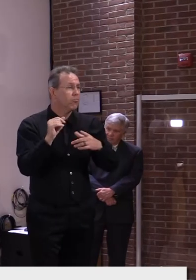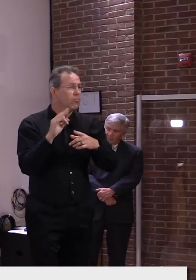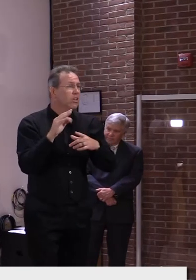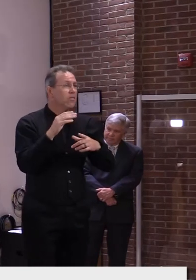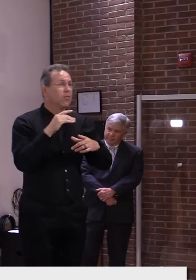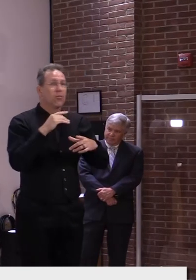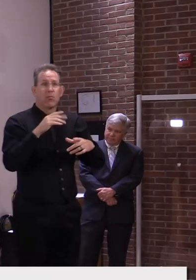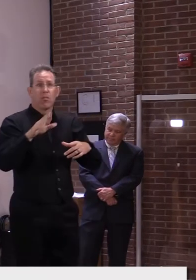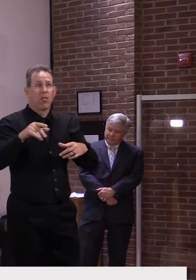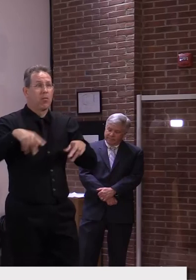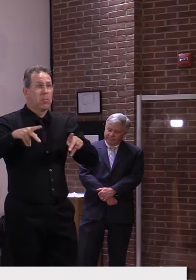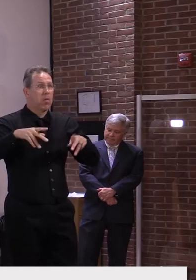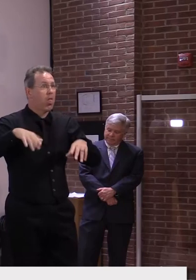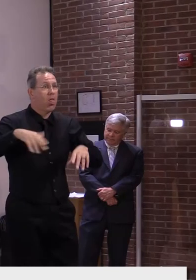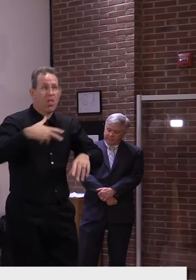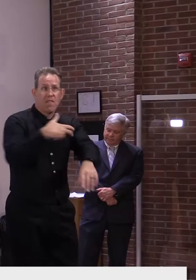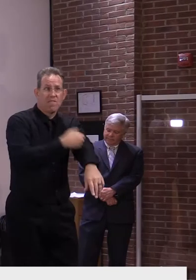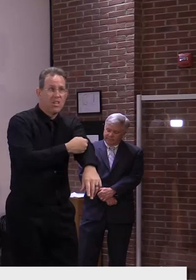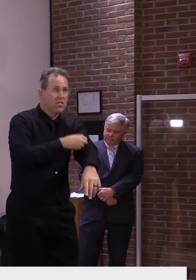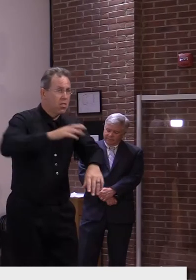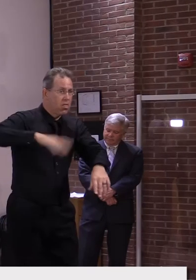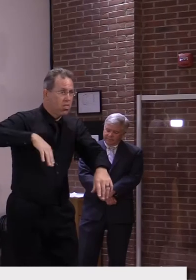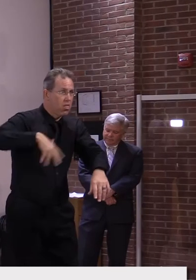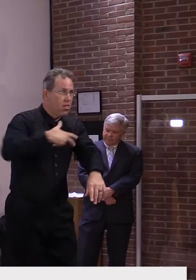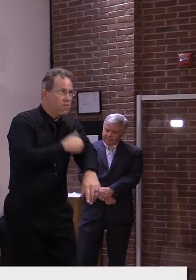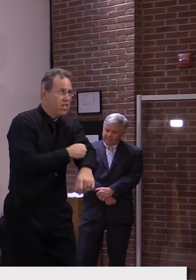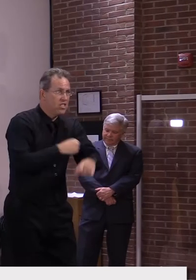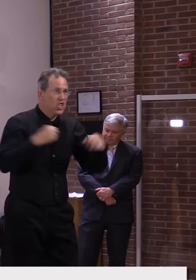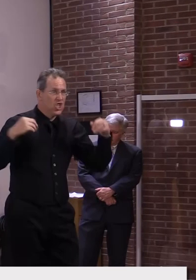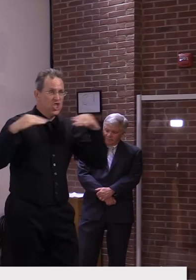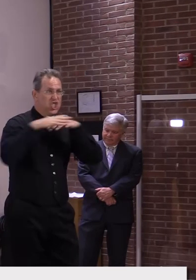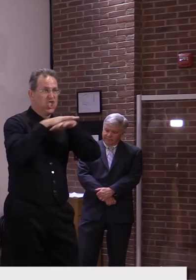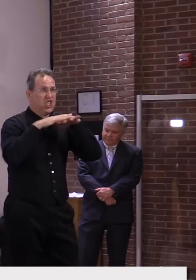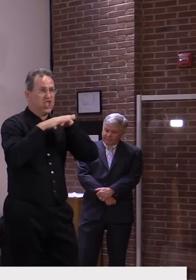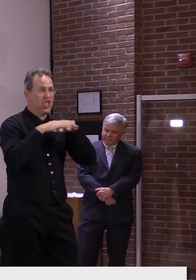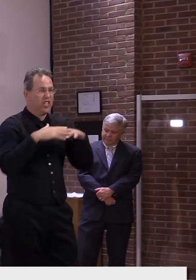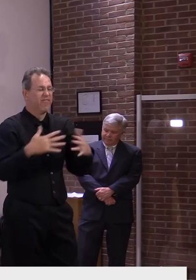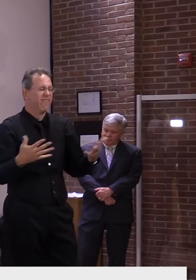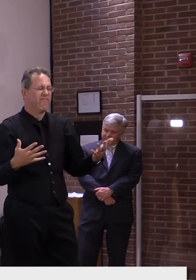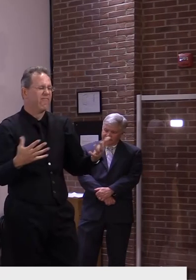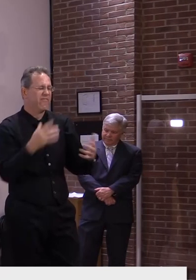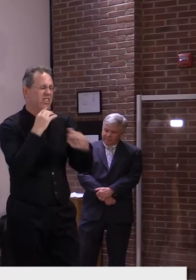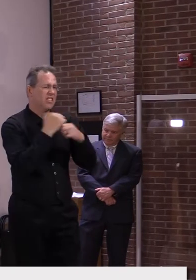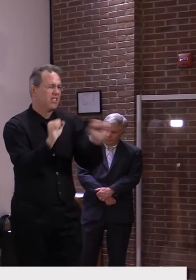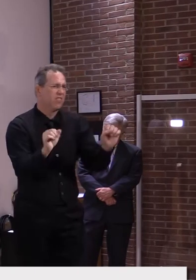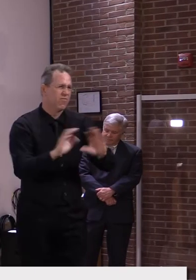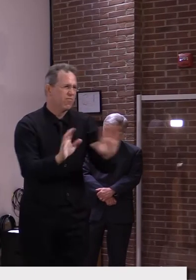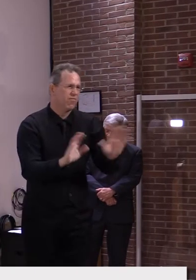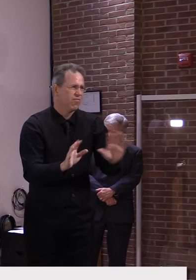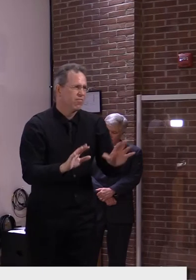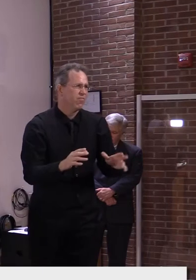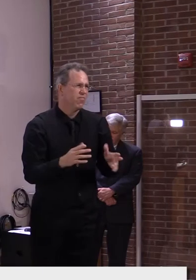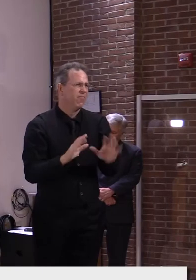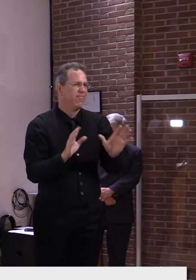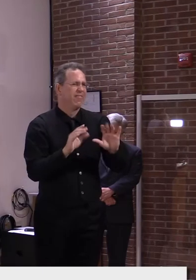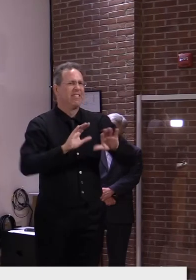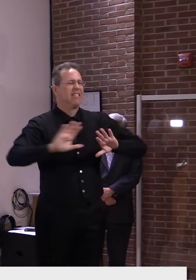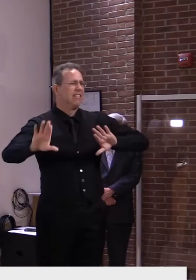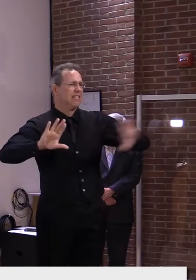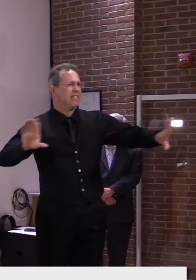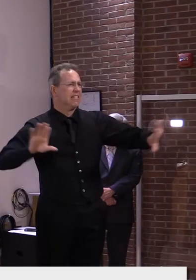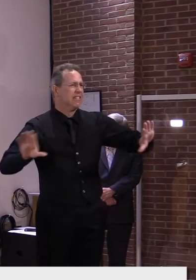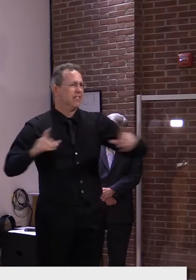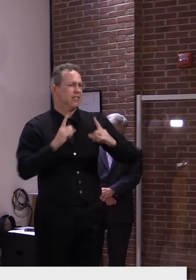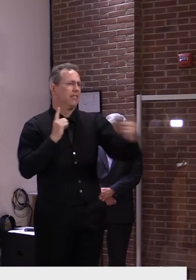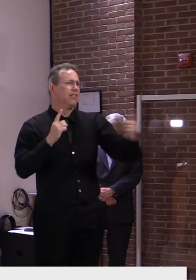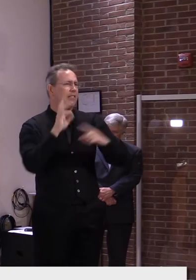mask because of the fact that they're unvaccinated and can't really distance themselves from one another. But the reality